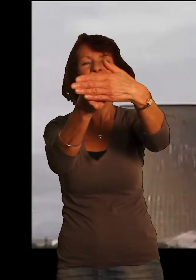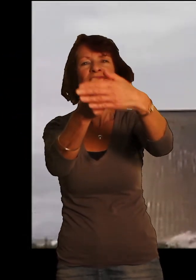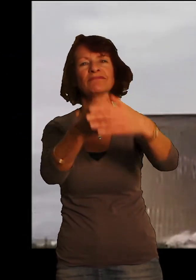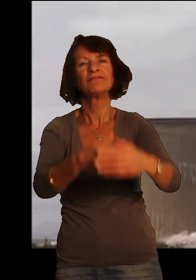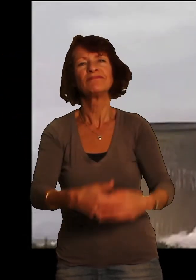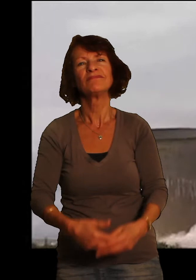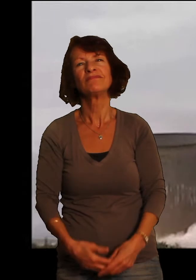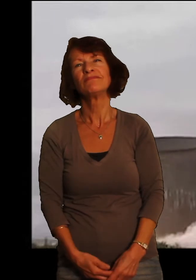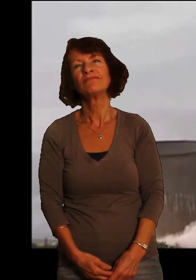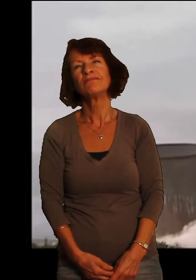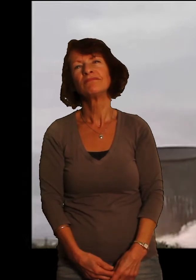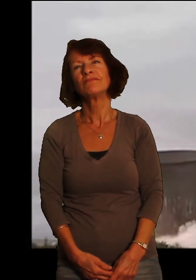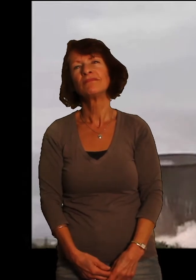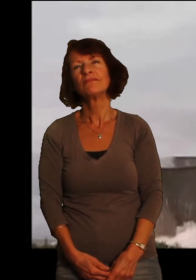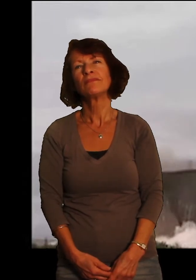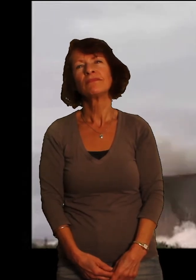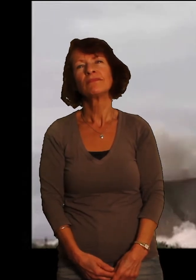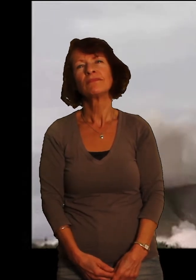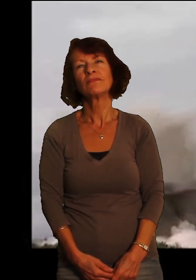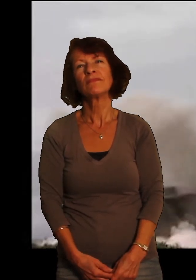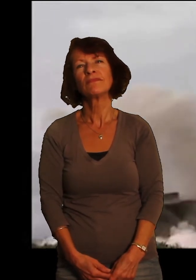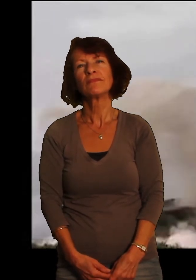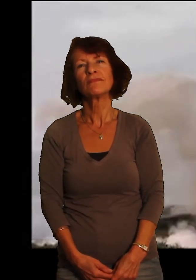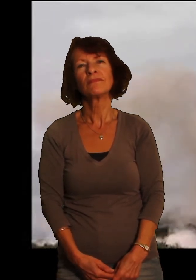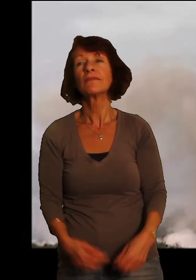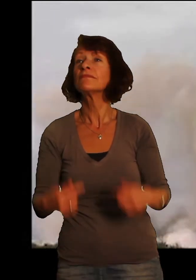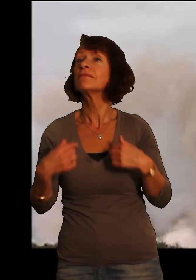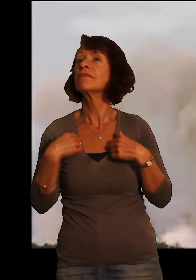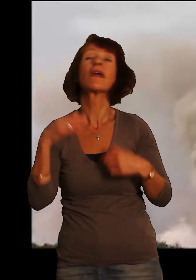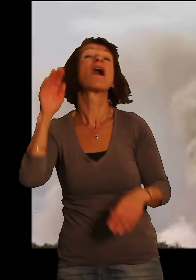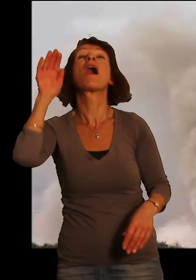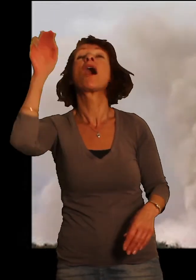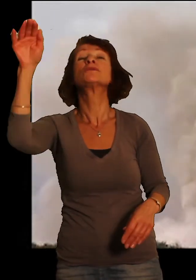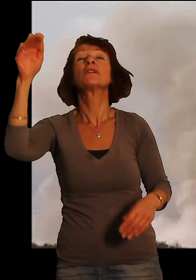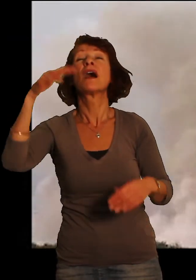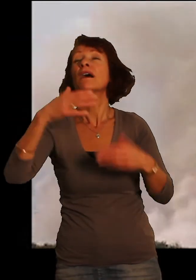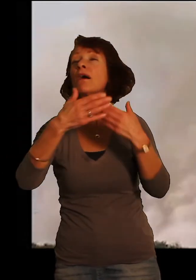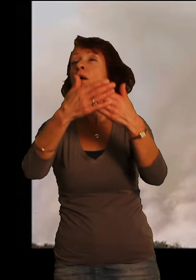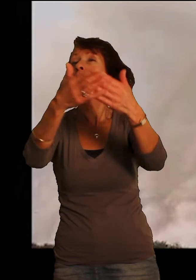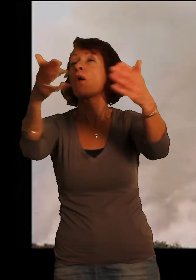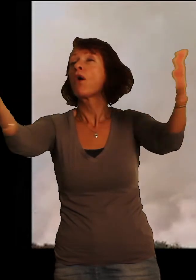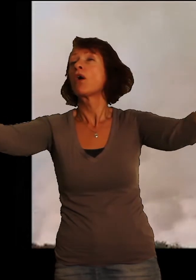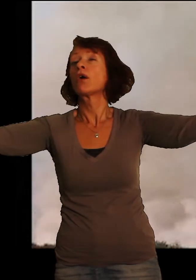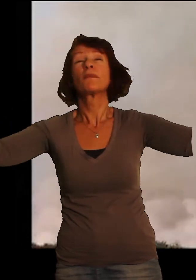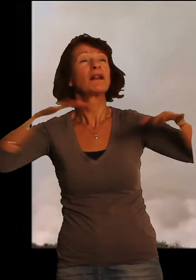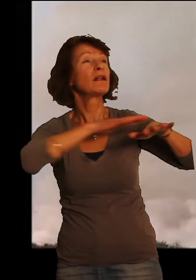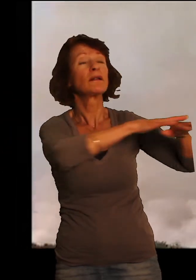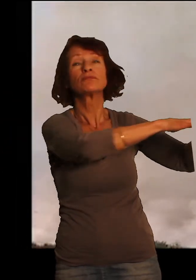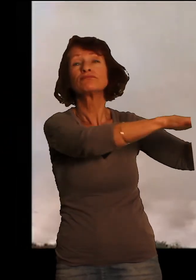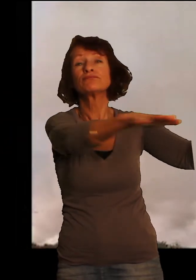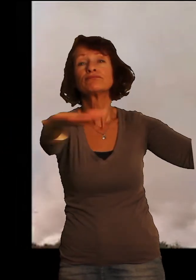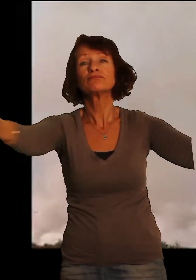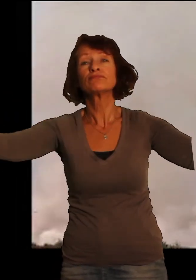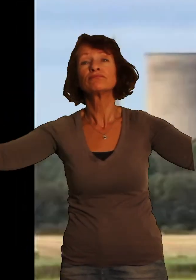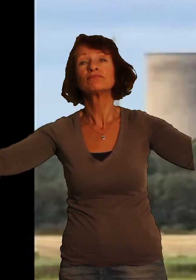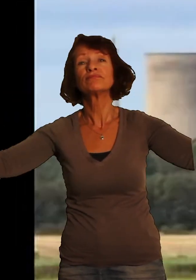Hall in June 2005. Conflict arose over renovating Calder Hall and preserving the towers,